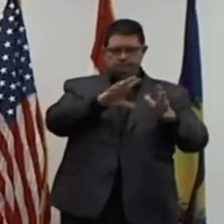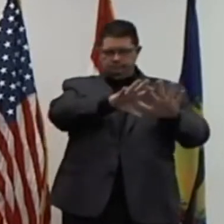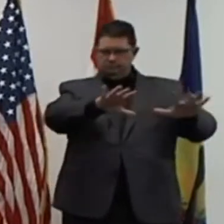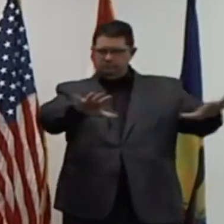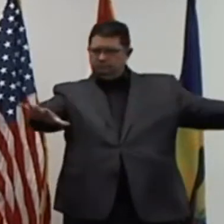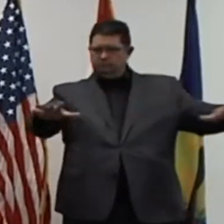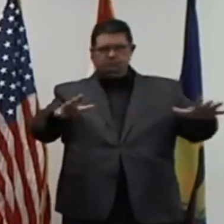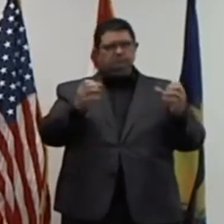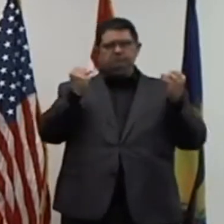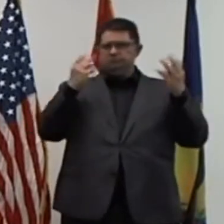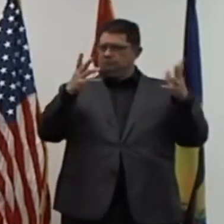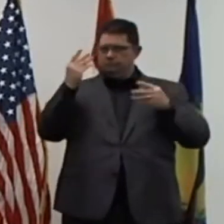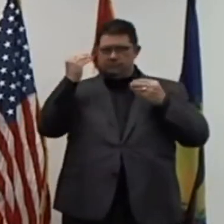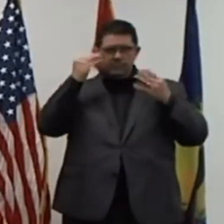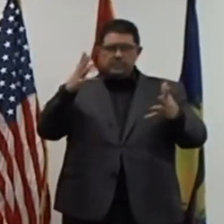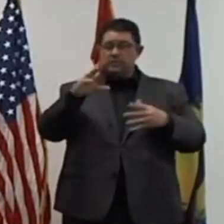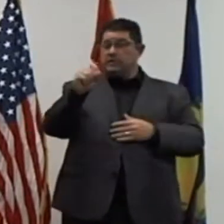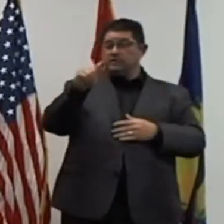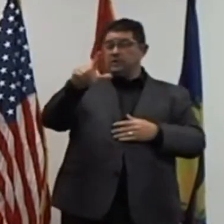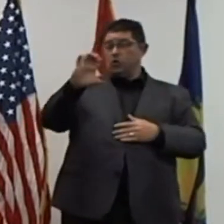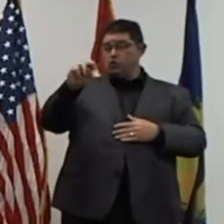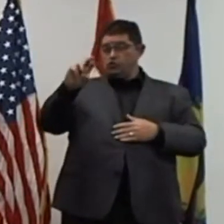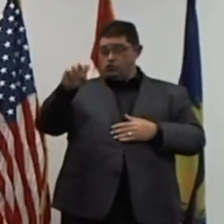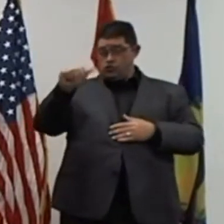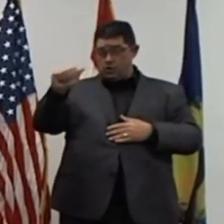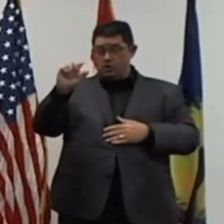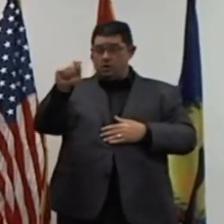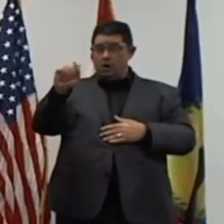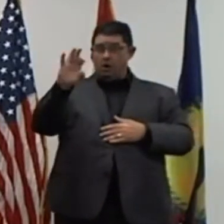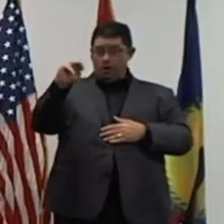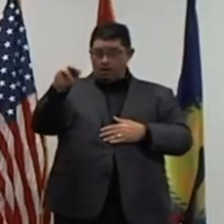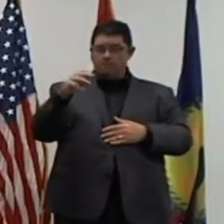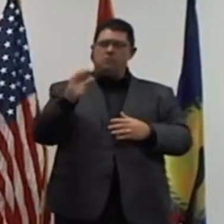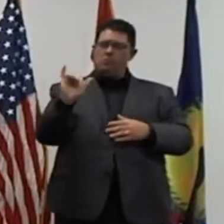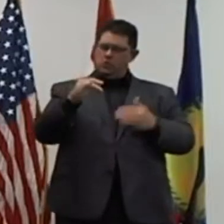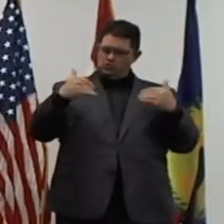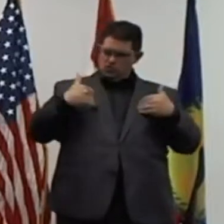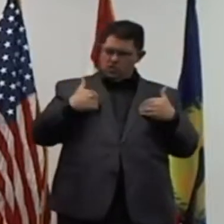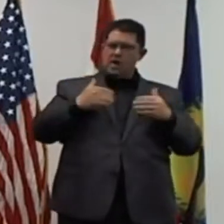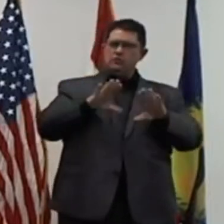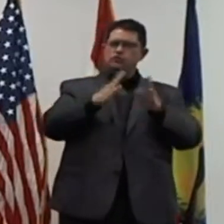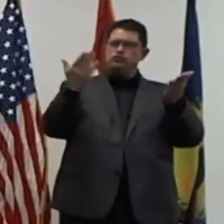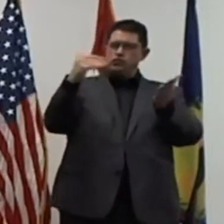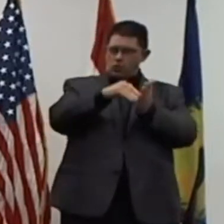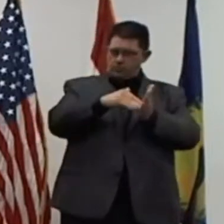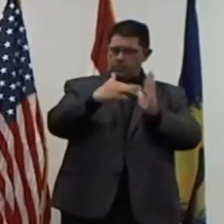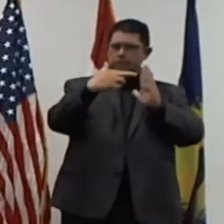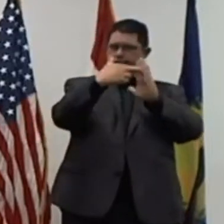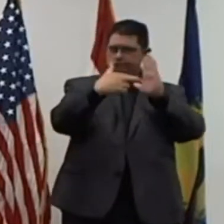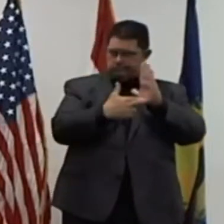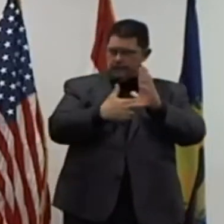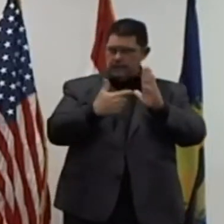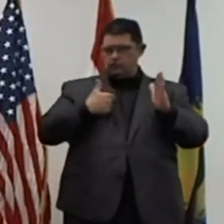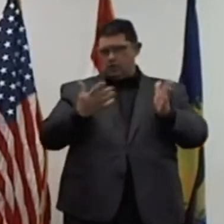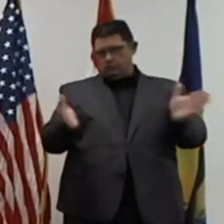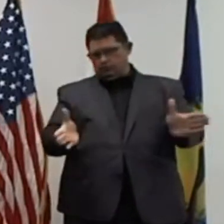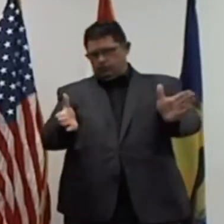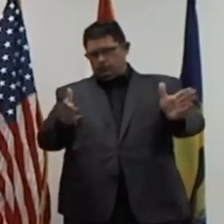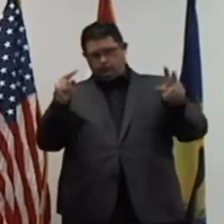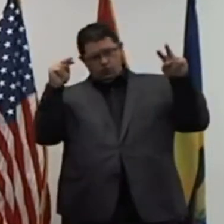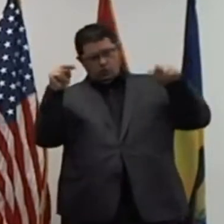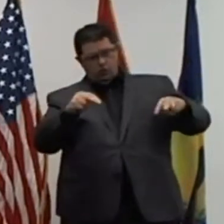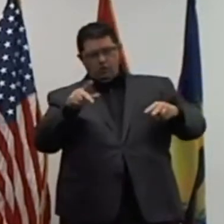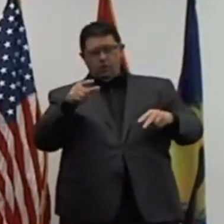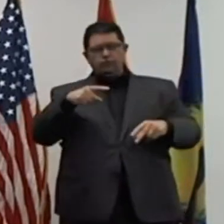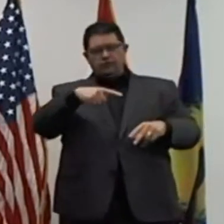site, stlcorona.com, also provides reopening guidelines, and I would encourage you to take a look at those as they apply to your business,